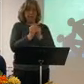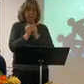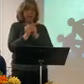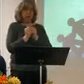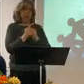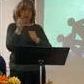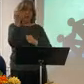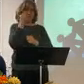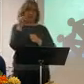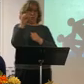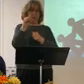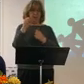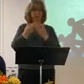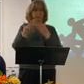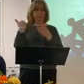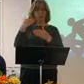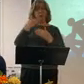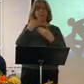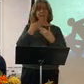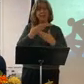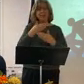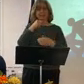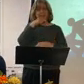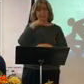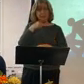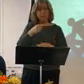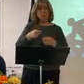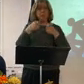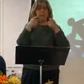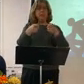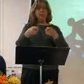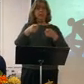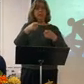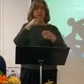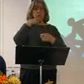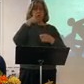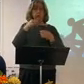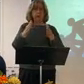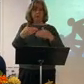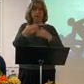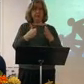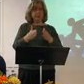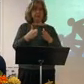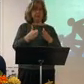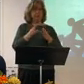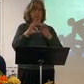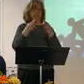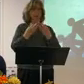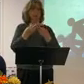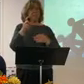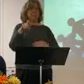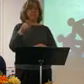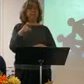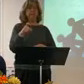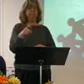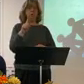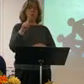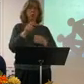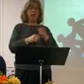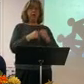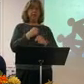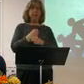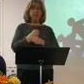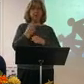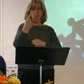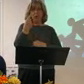before Thanksgiving, we give boxes to families in need. And one of the years that was really significant was a year that about a third of